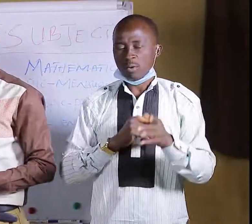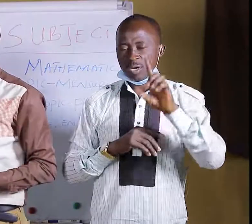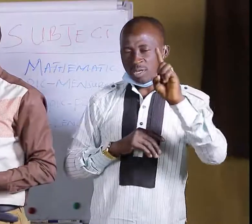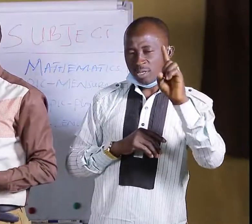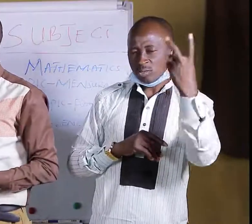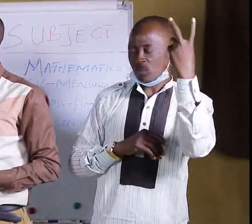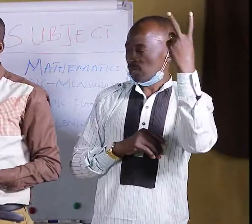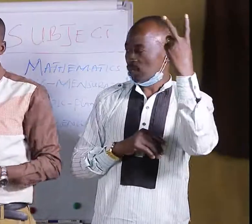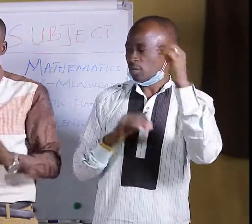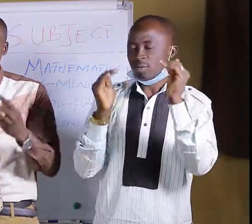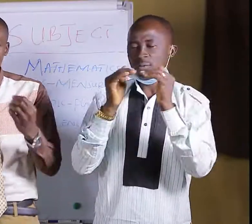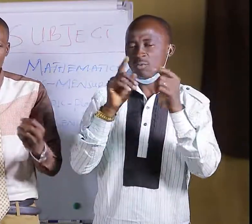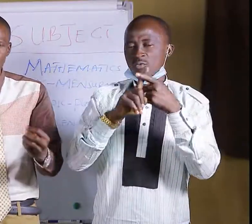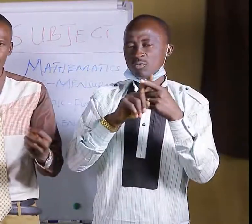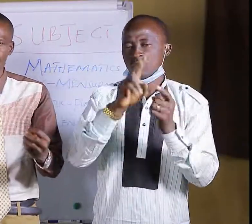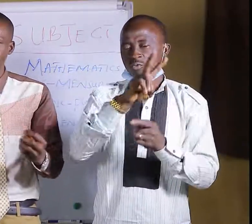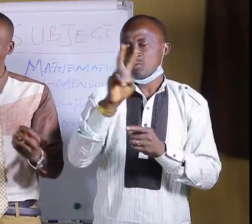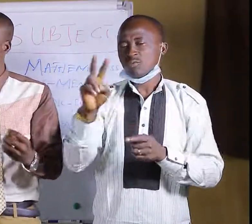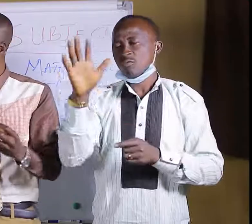square is equals to